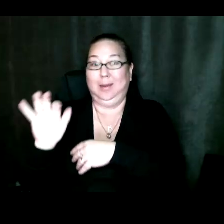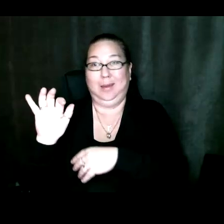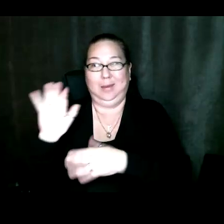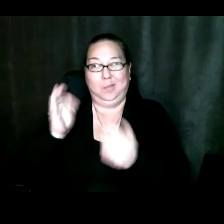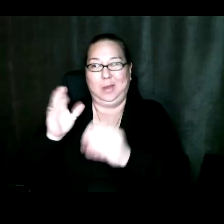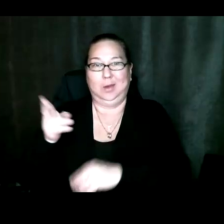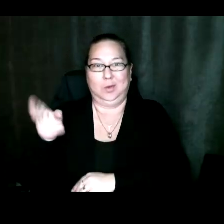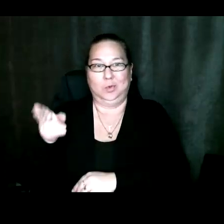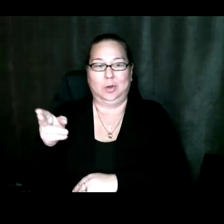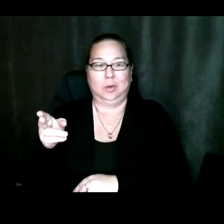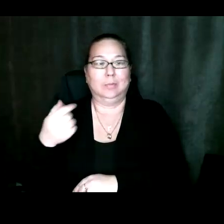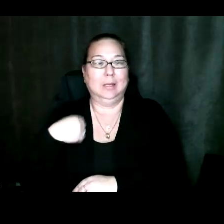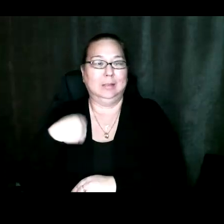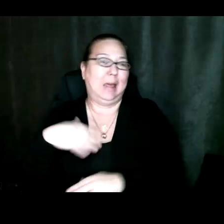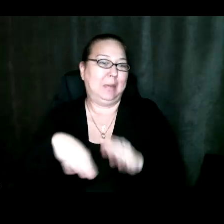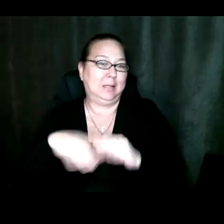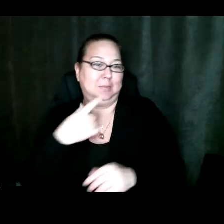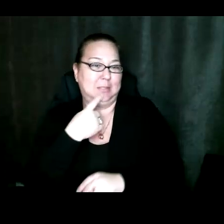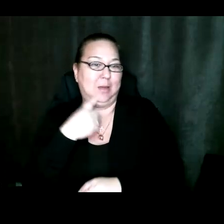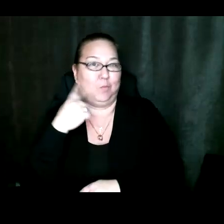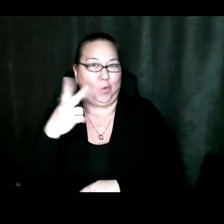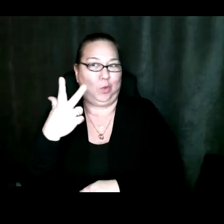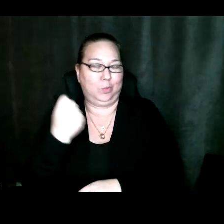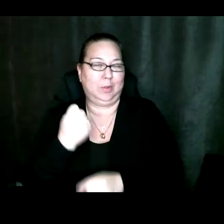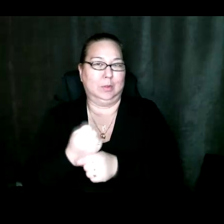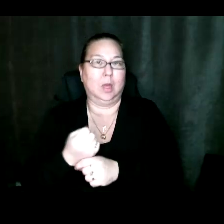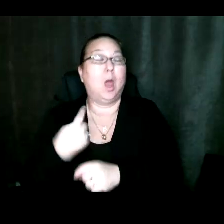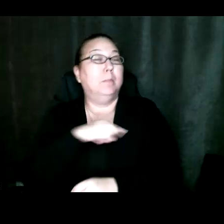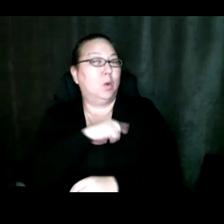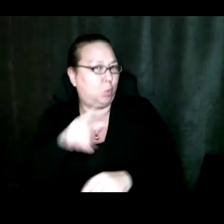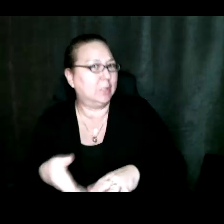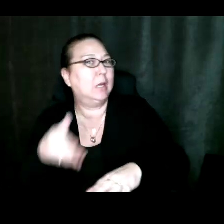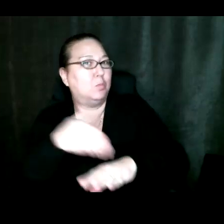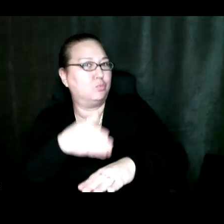3 years. However, we are seeing some improvements in that vacancy